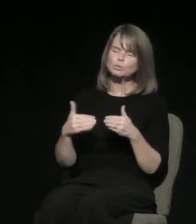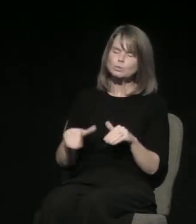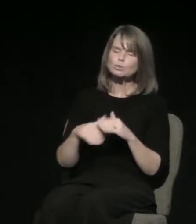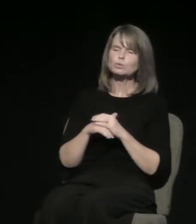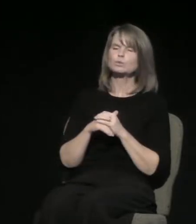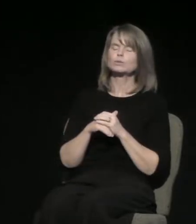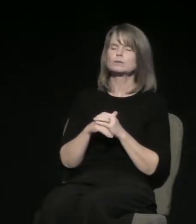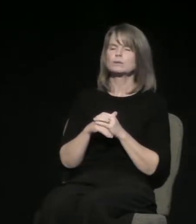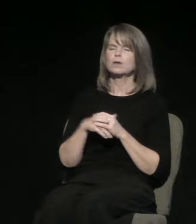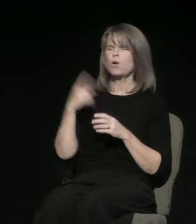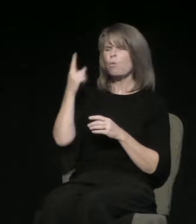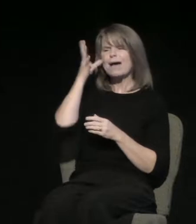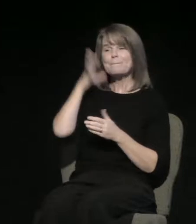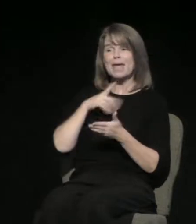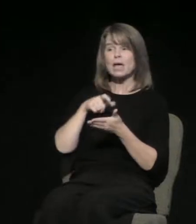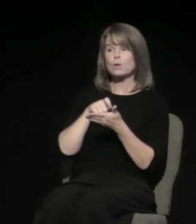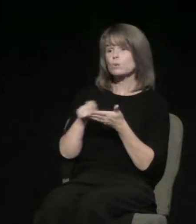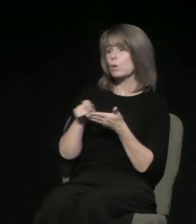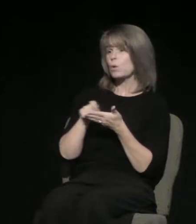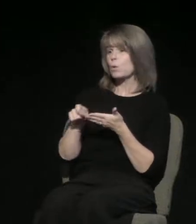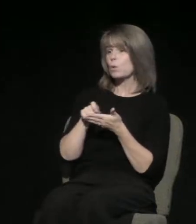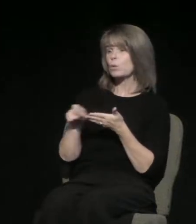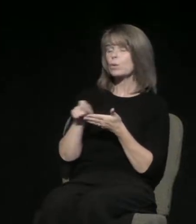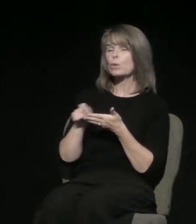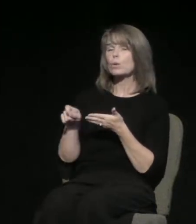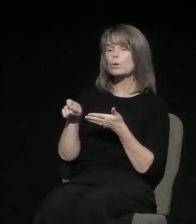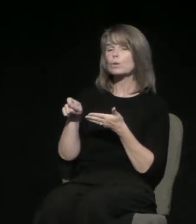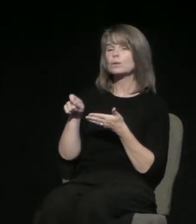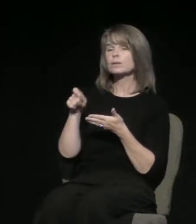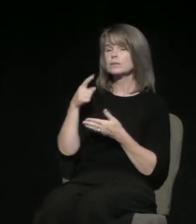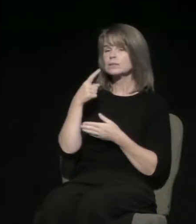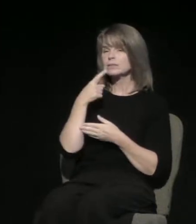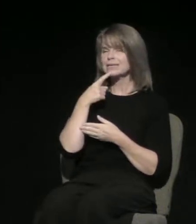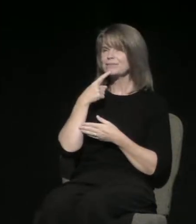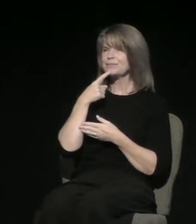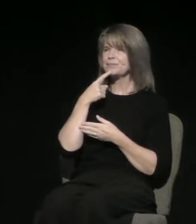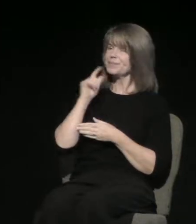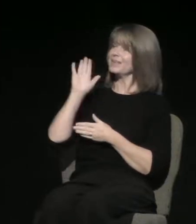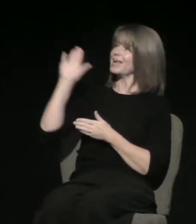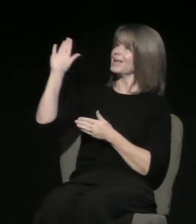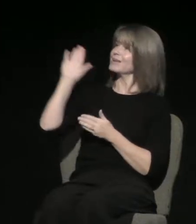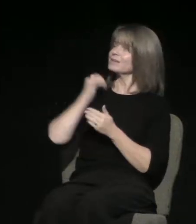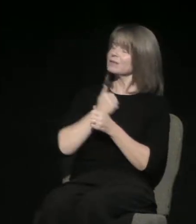Donald Barnhouse Once Wrote Once Wrote About This Love